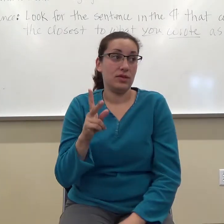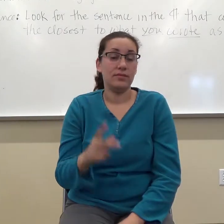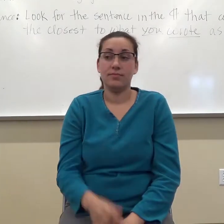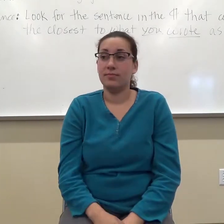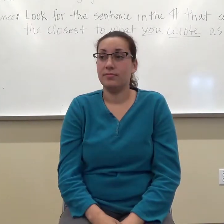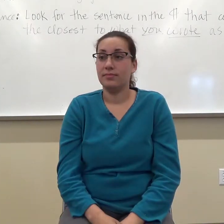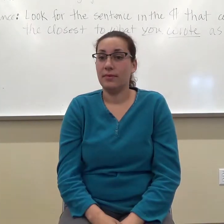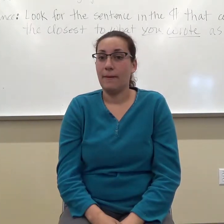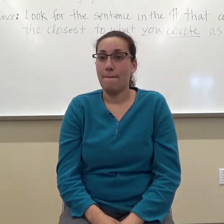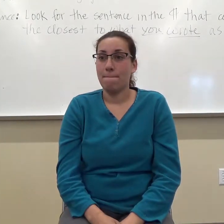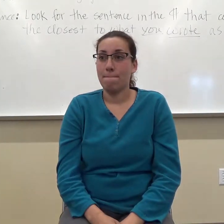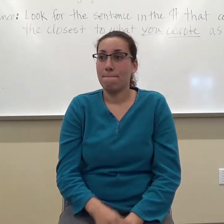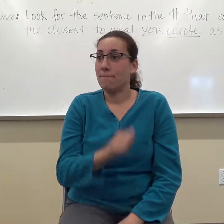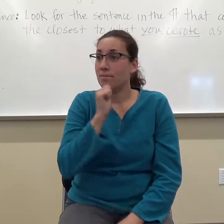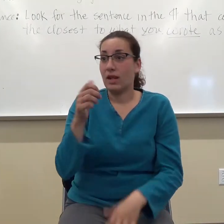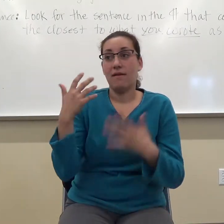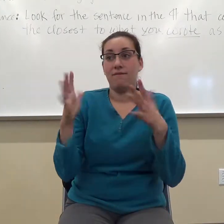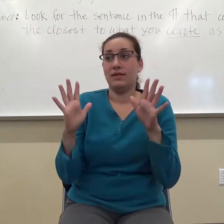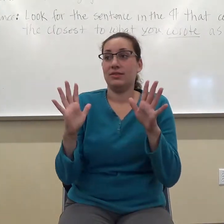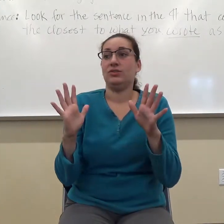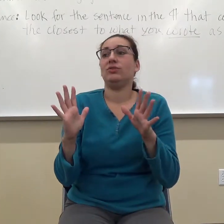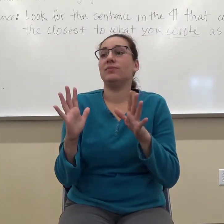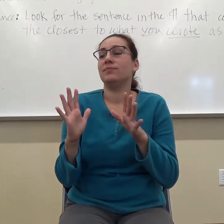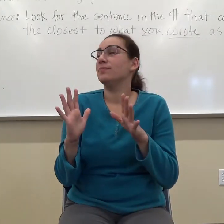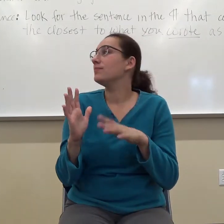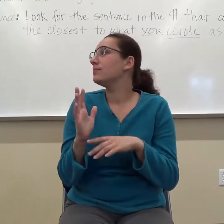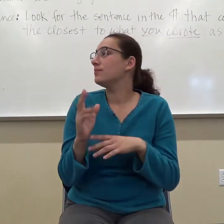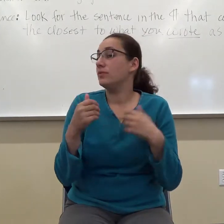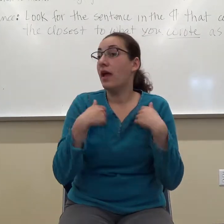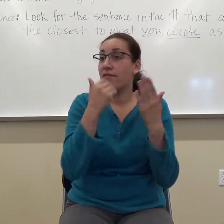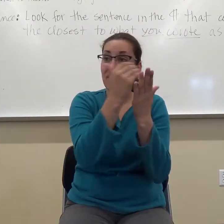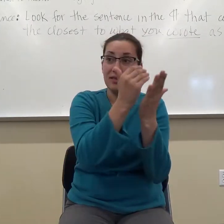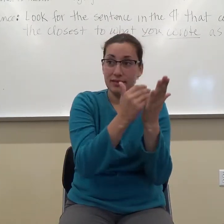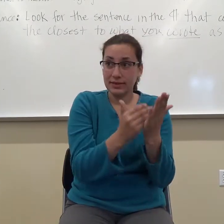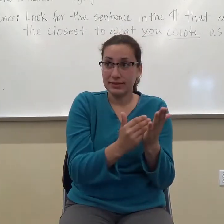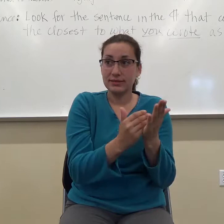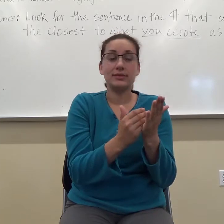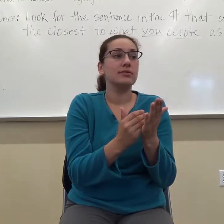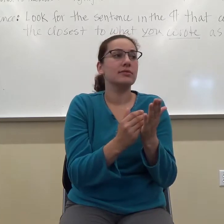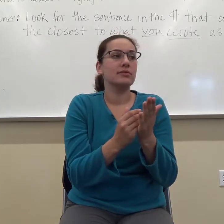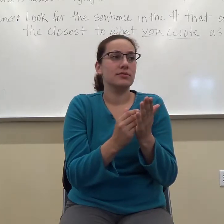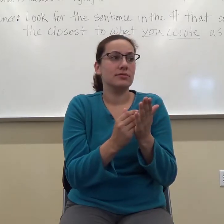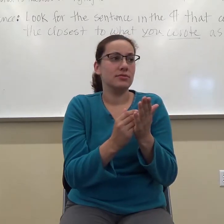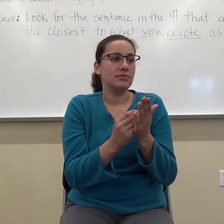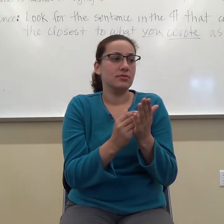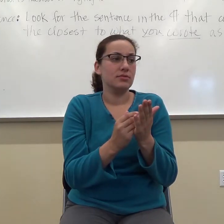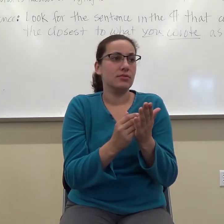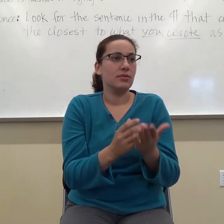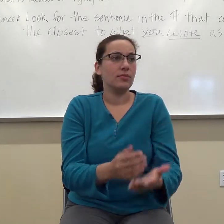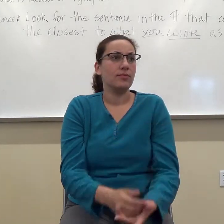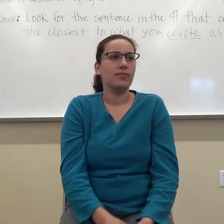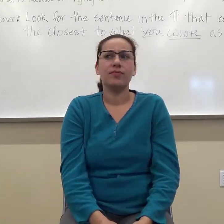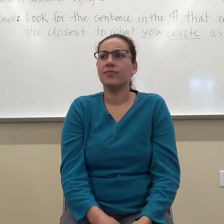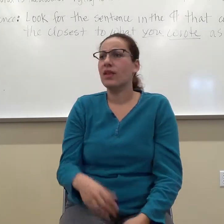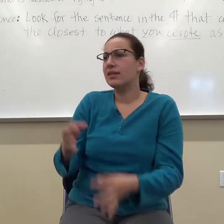do this. You pulled this out of your list here. What sentence in